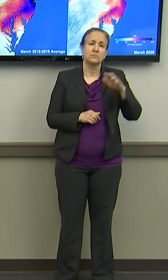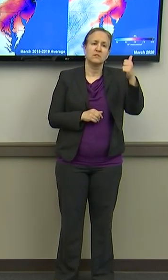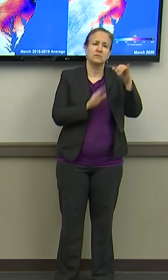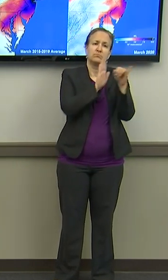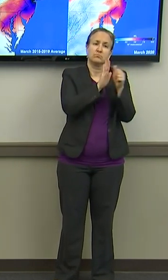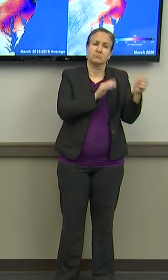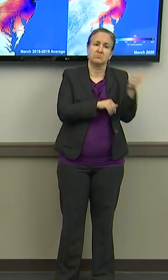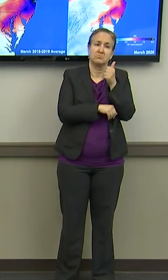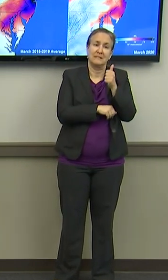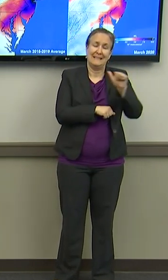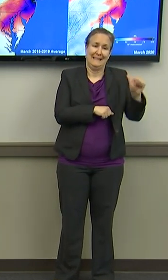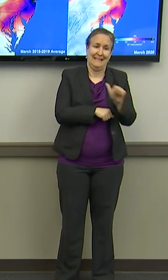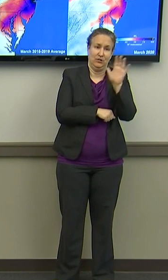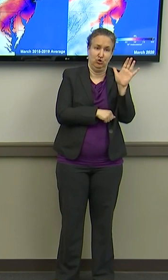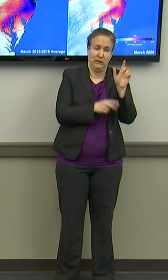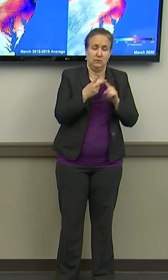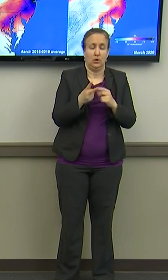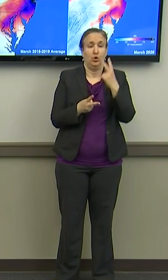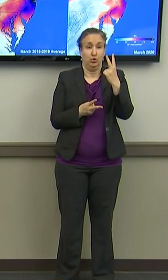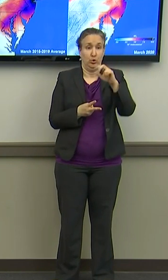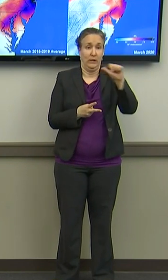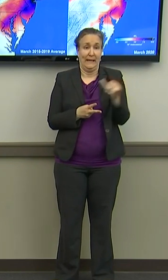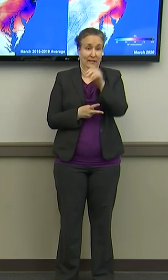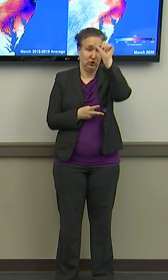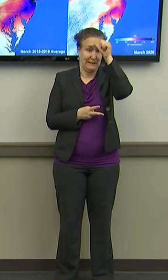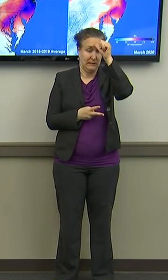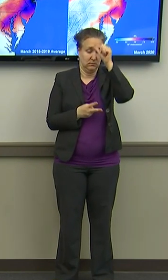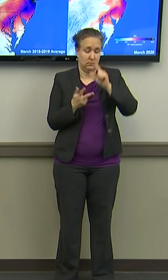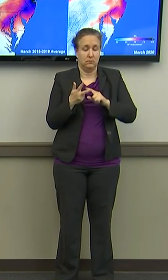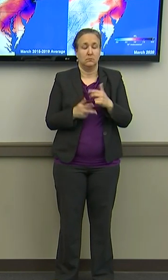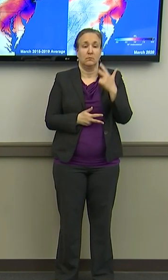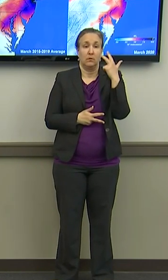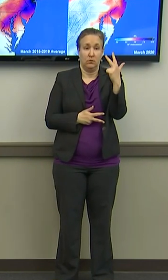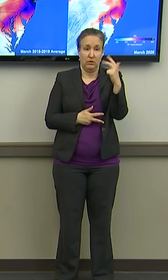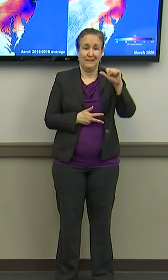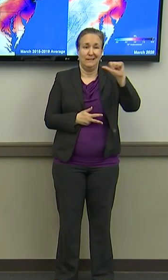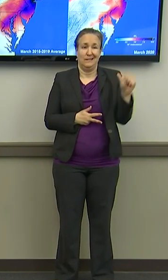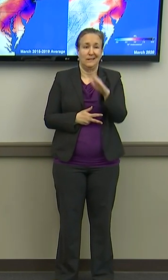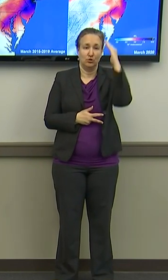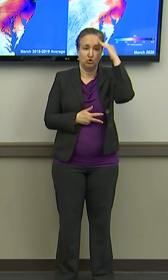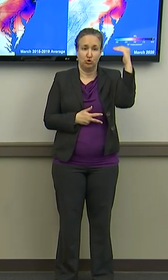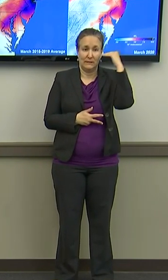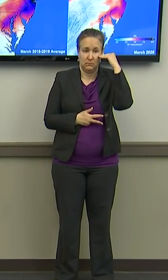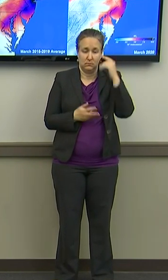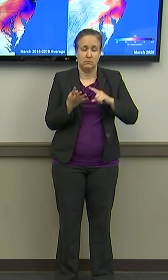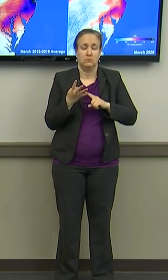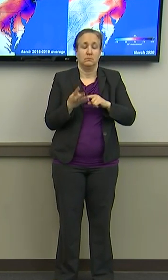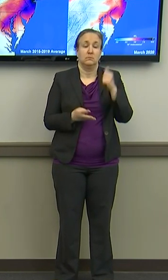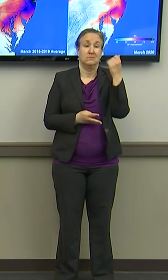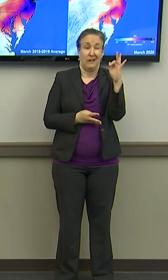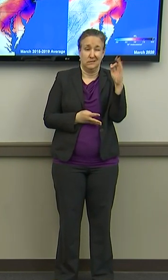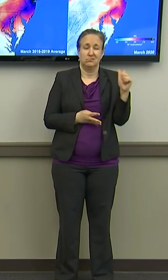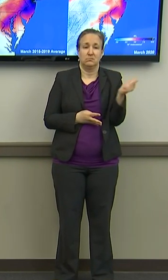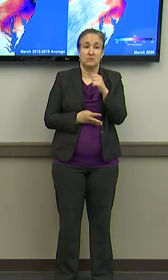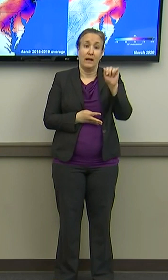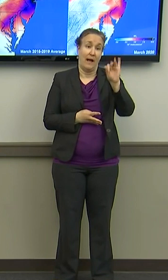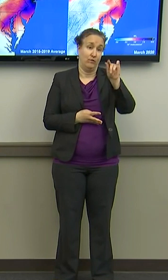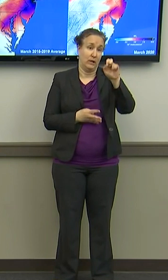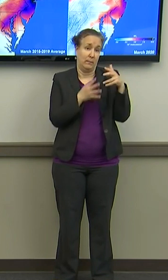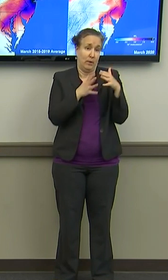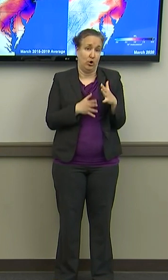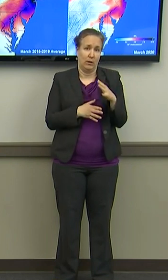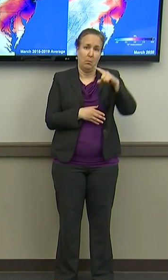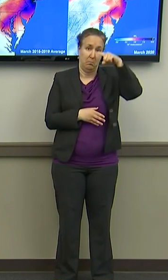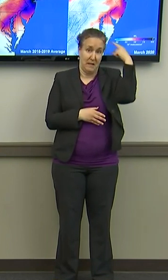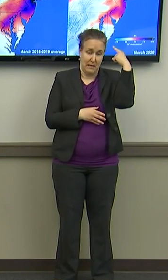as Asian, 2 as Asian Indian, 3 as Asian Korean, 19 as African American or